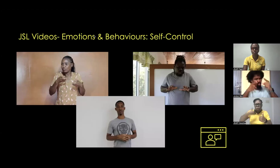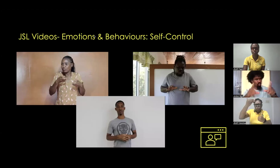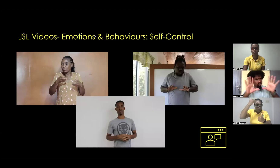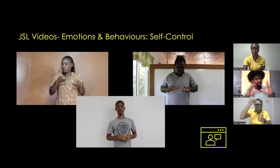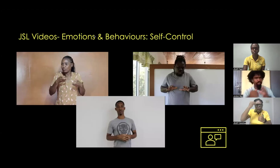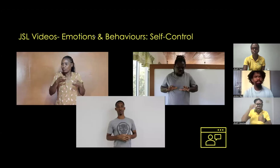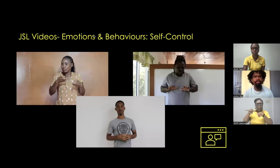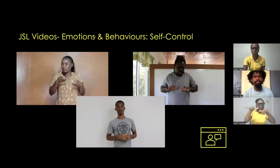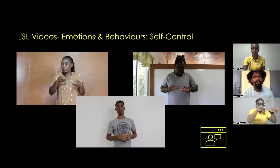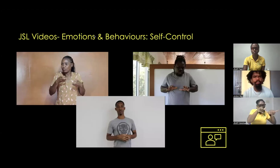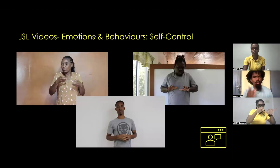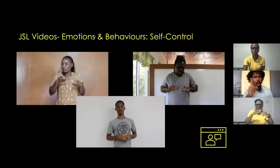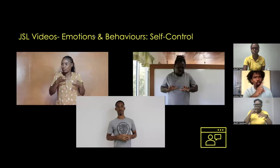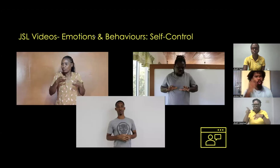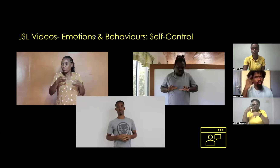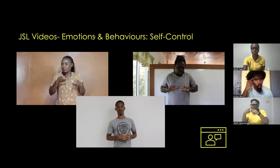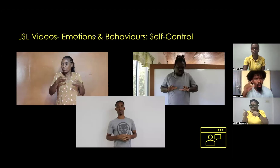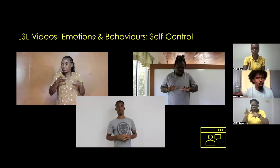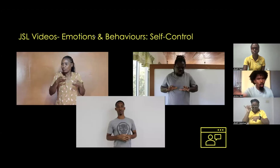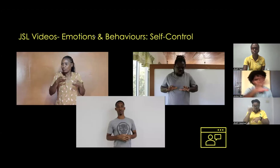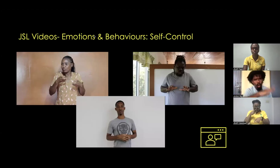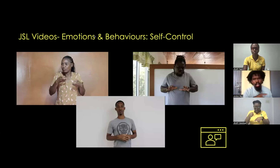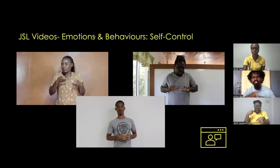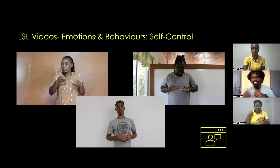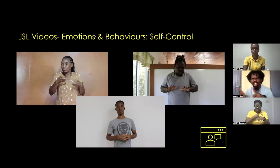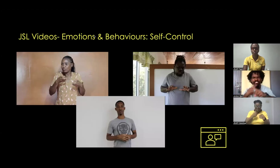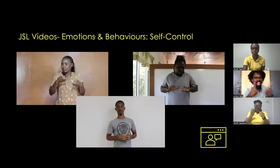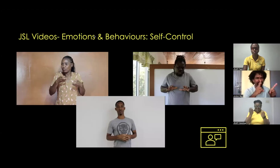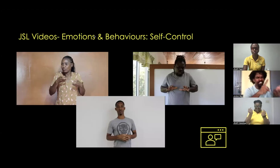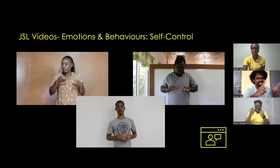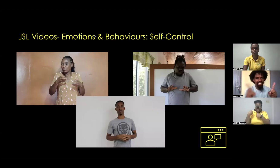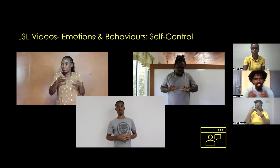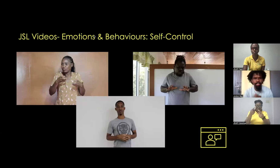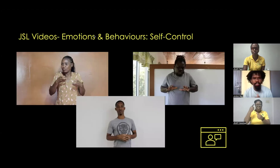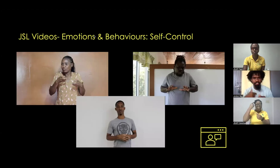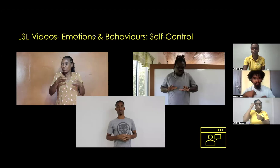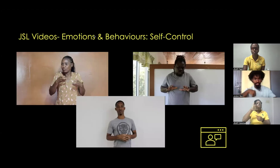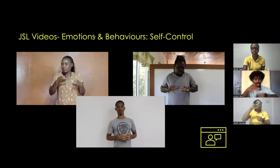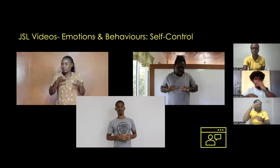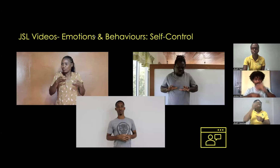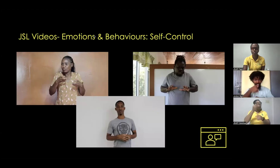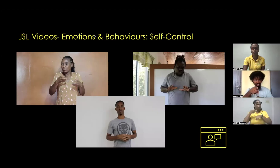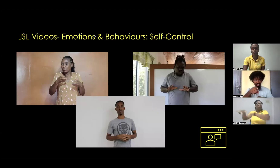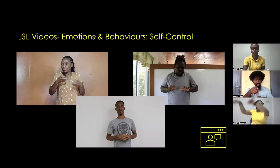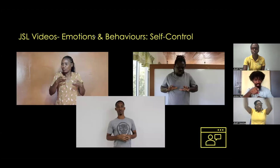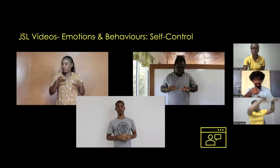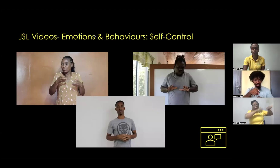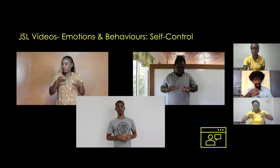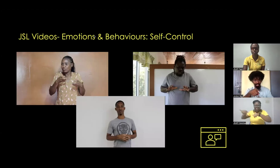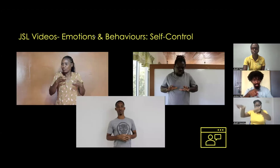what our work looks like and how we know and how we sign in ever since. You